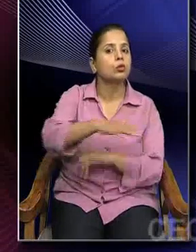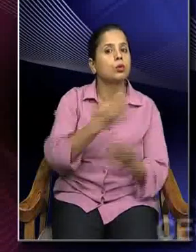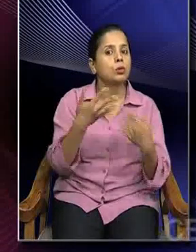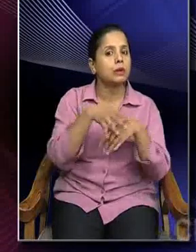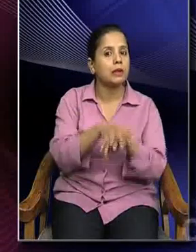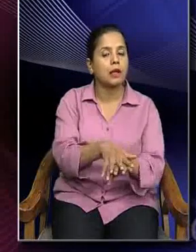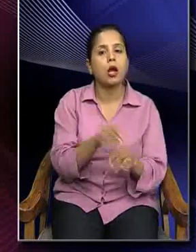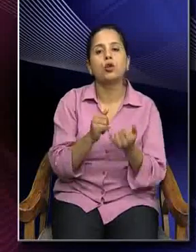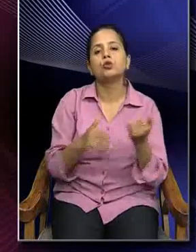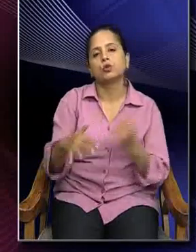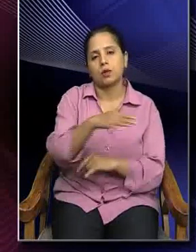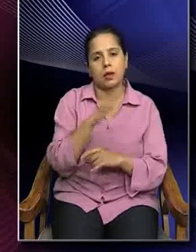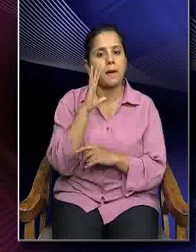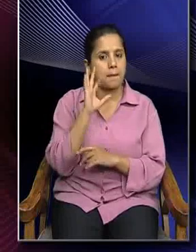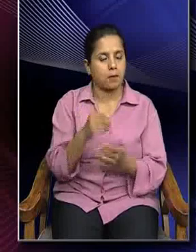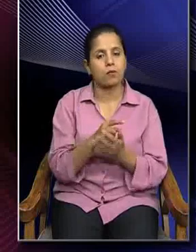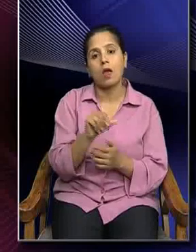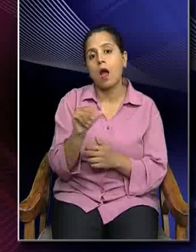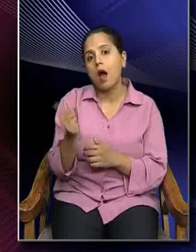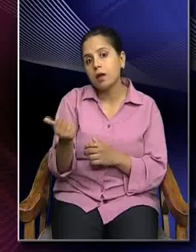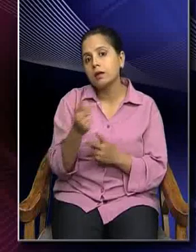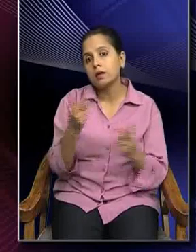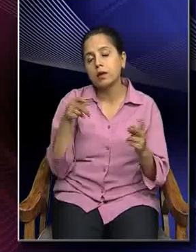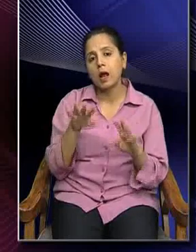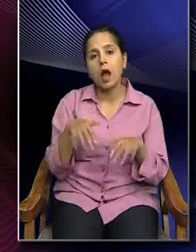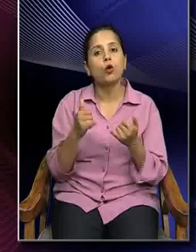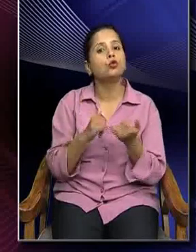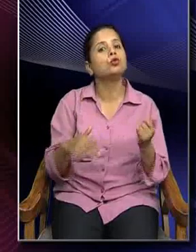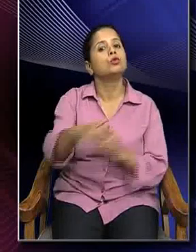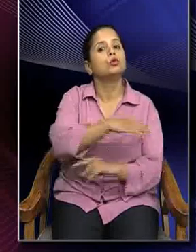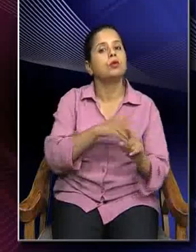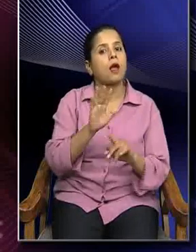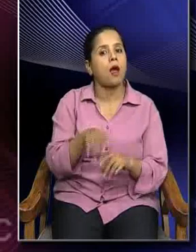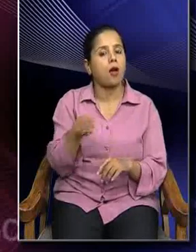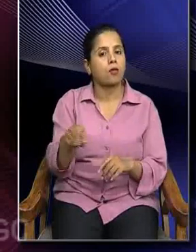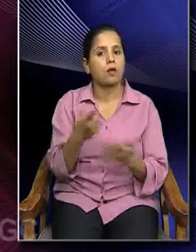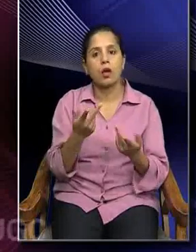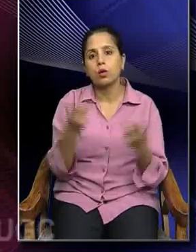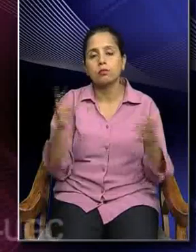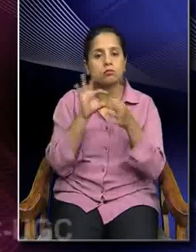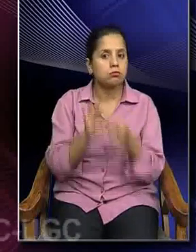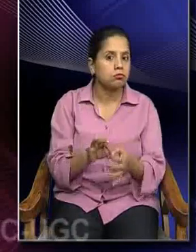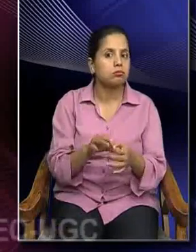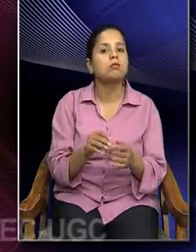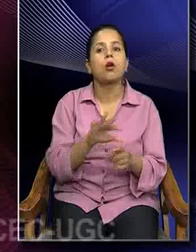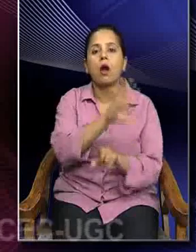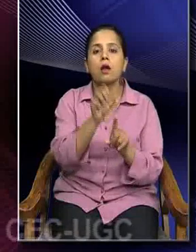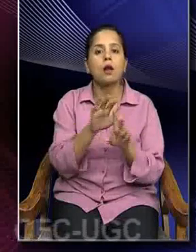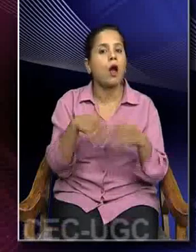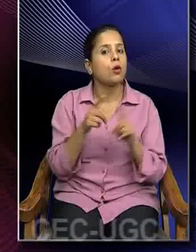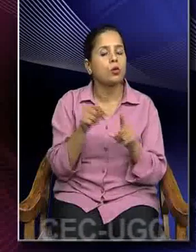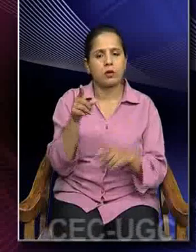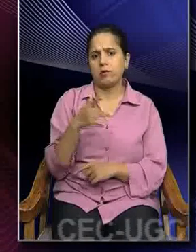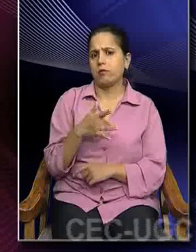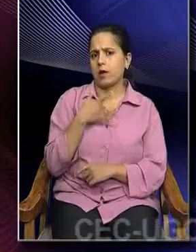of the society. In other words, how society is held together by culture. So he